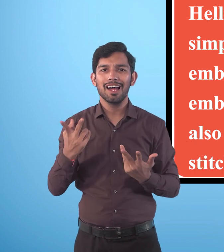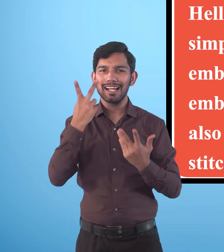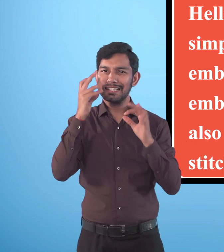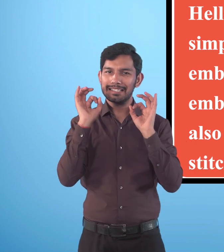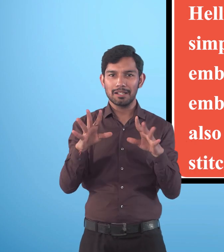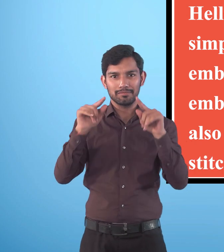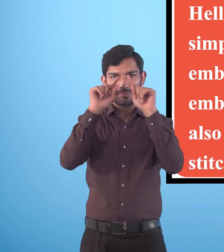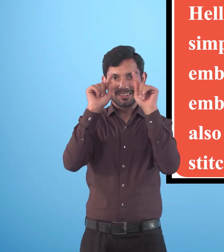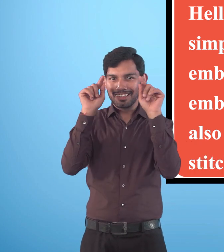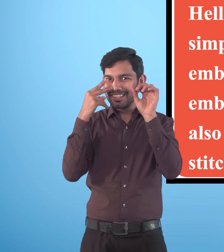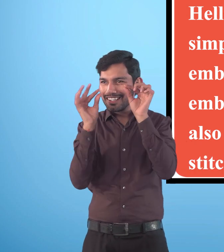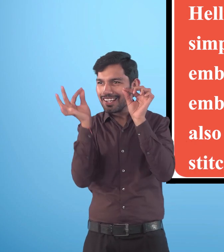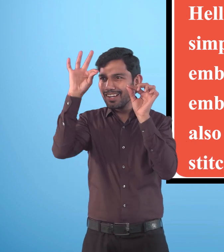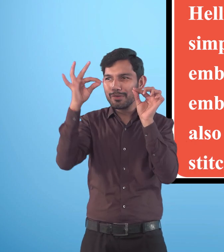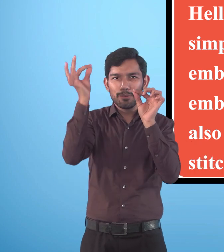stitch.